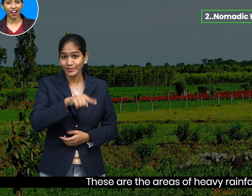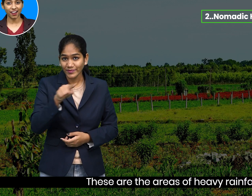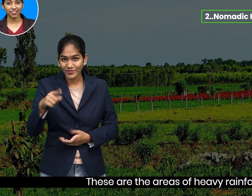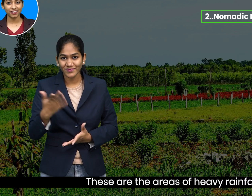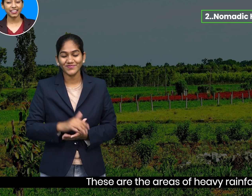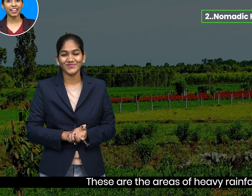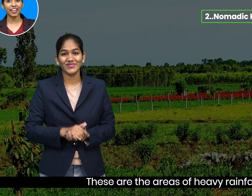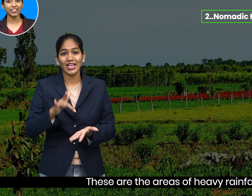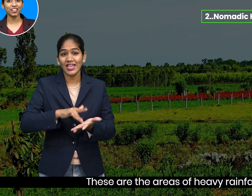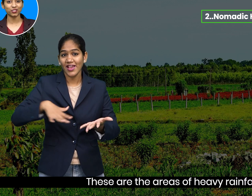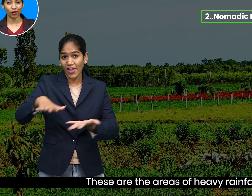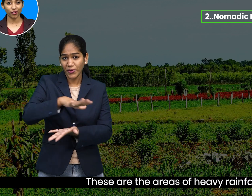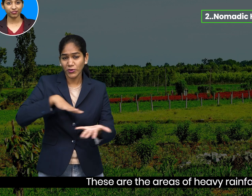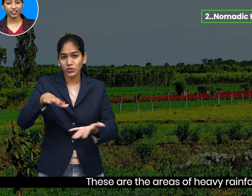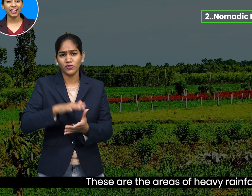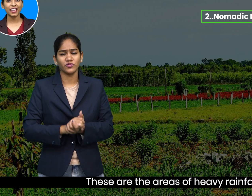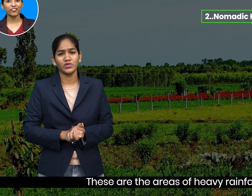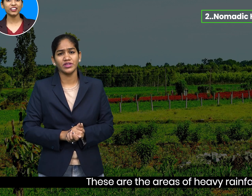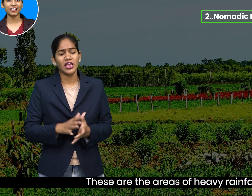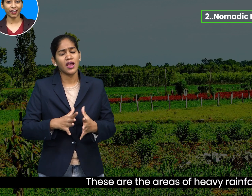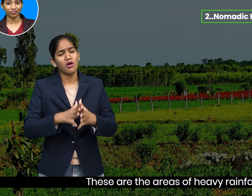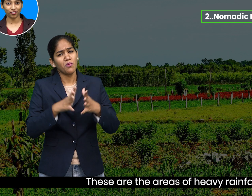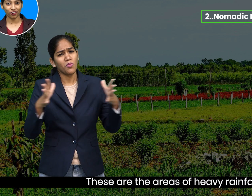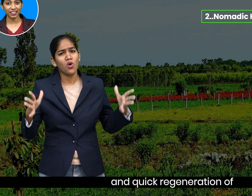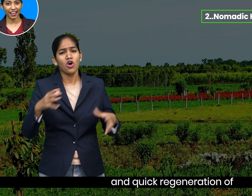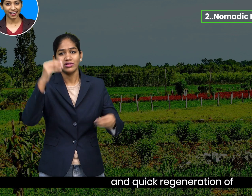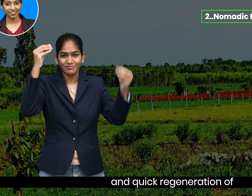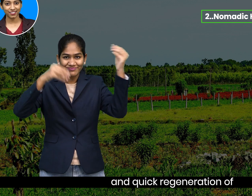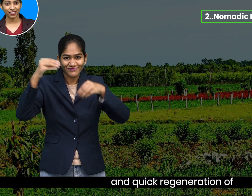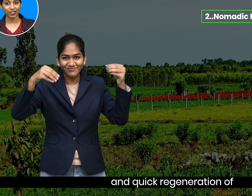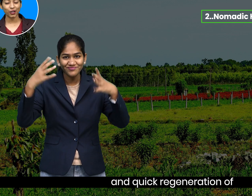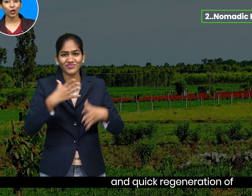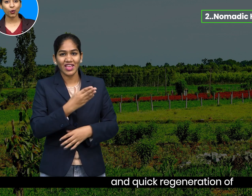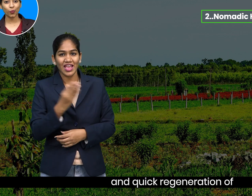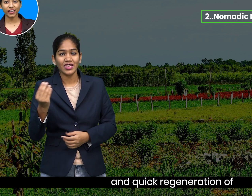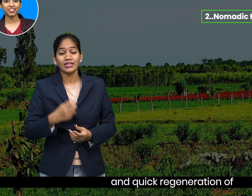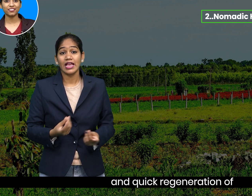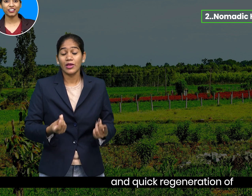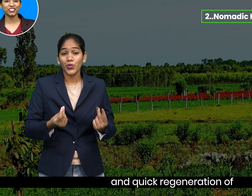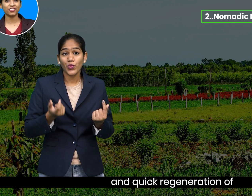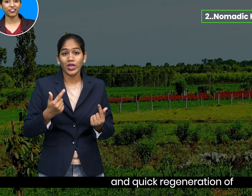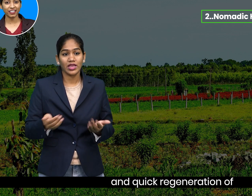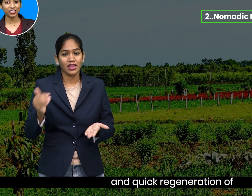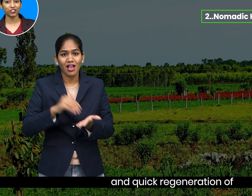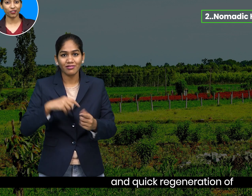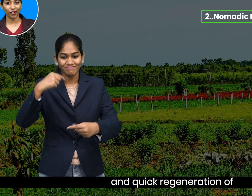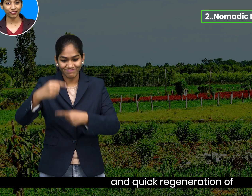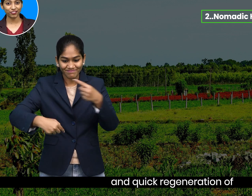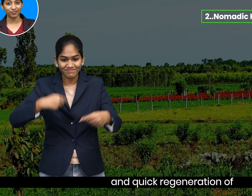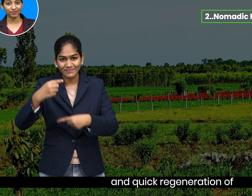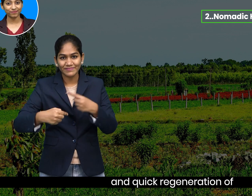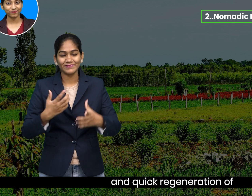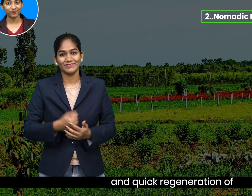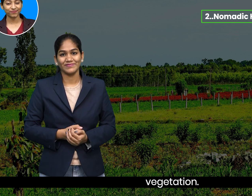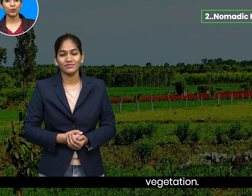These are the areas of heavy rainfall and quick regeneration